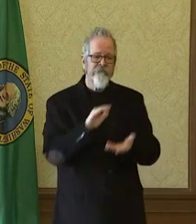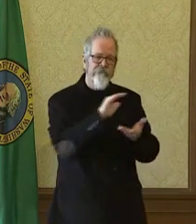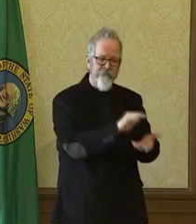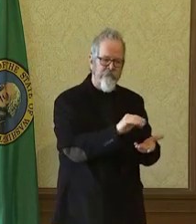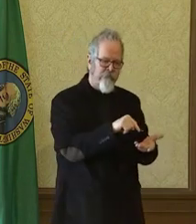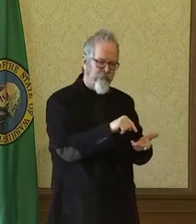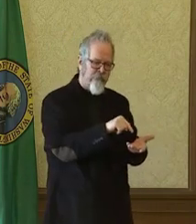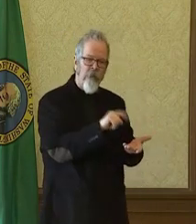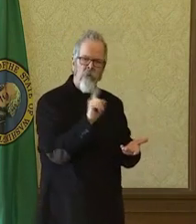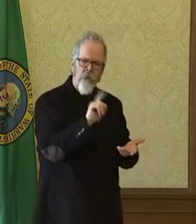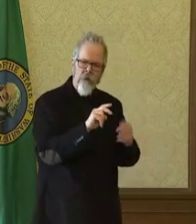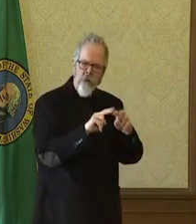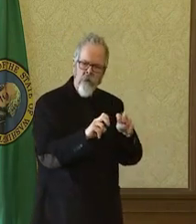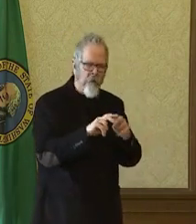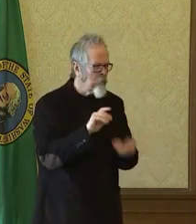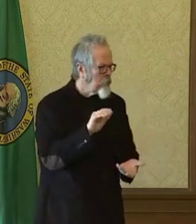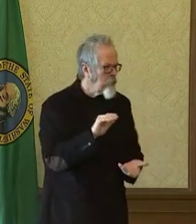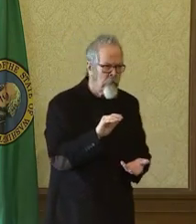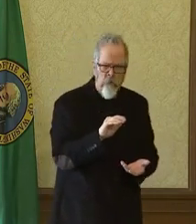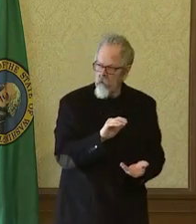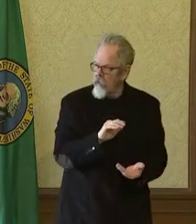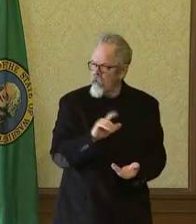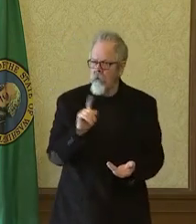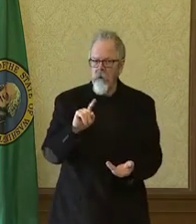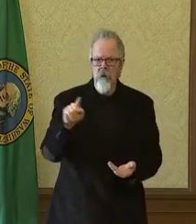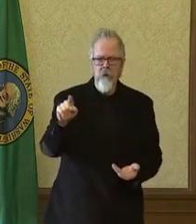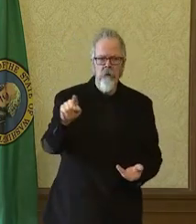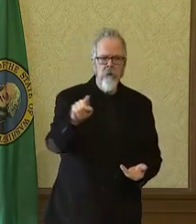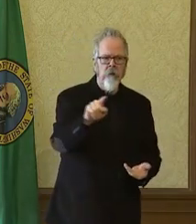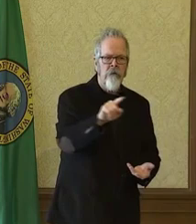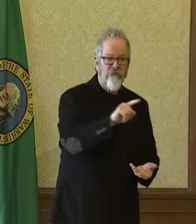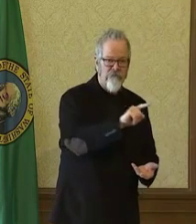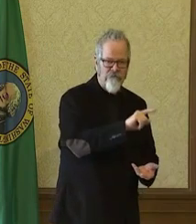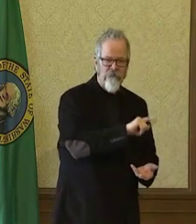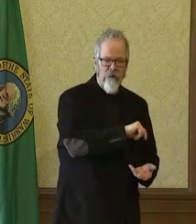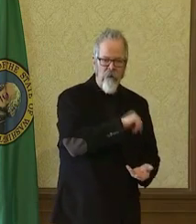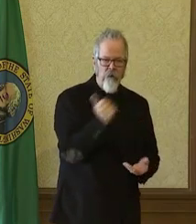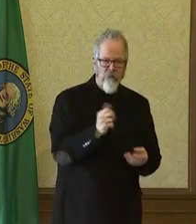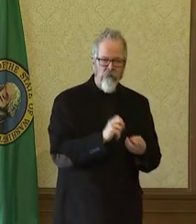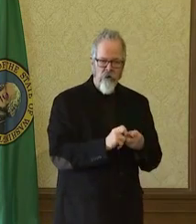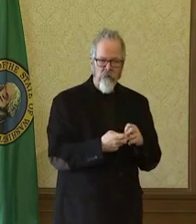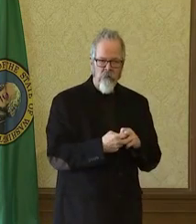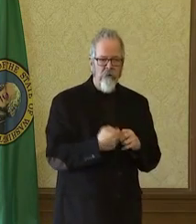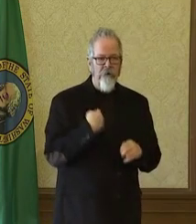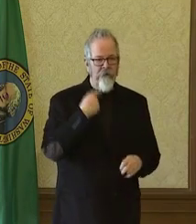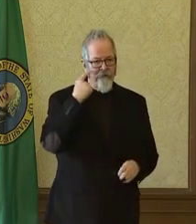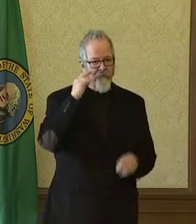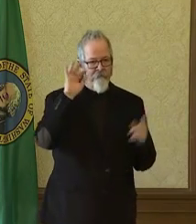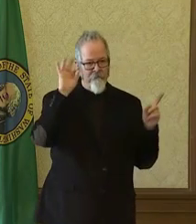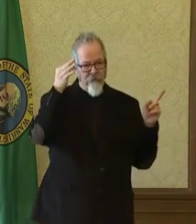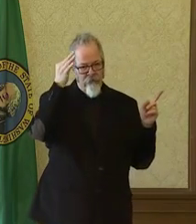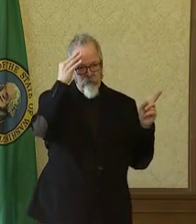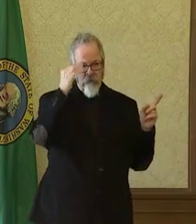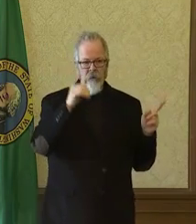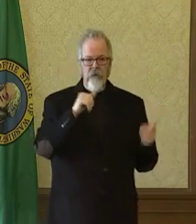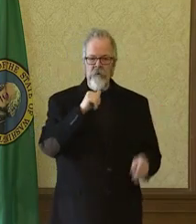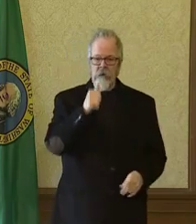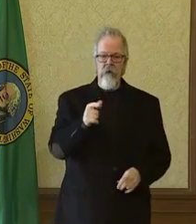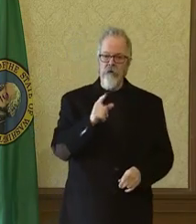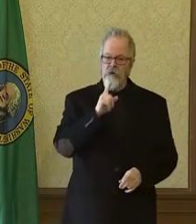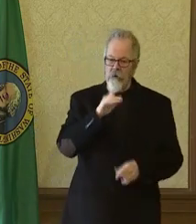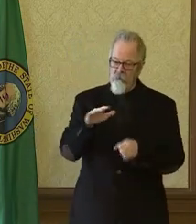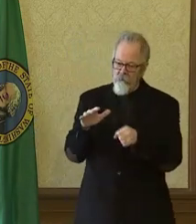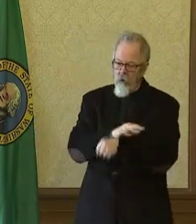don't believe yet the federal government has come to terms with, of how much we have to increase testing capability. Because we're going to have to increase